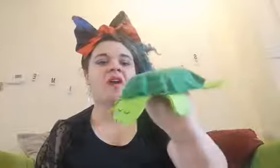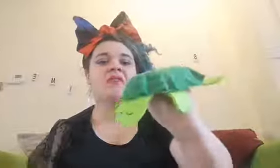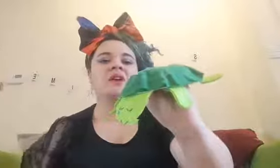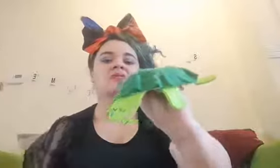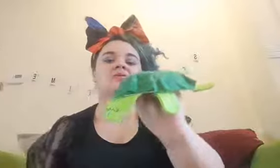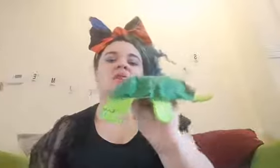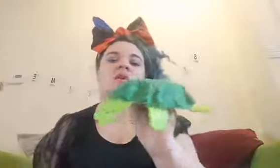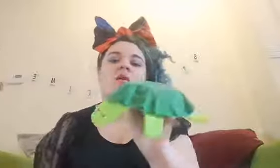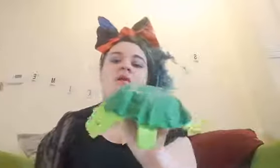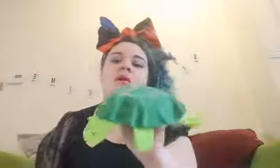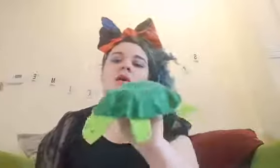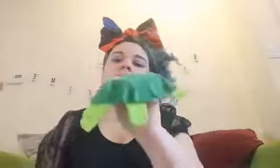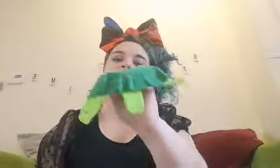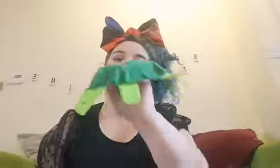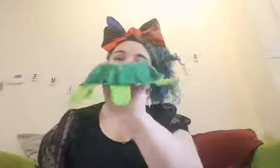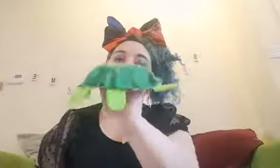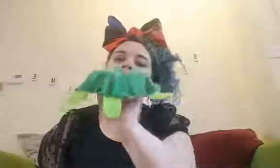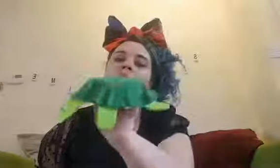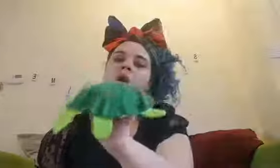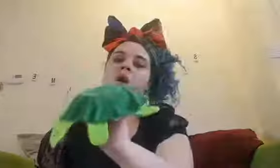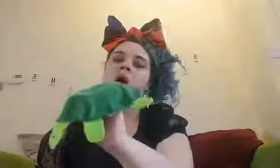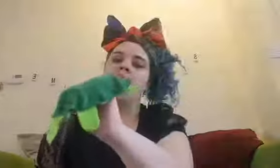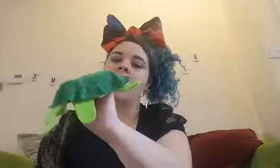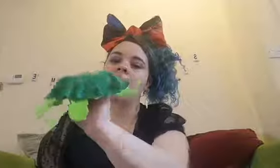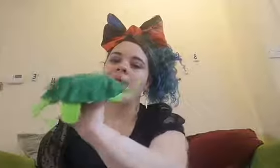very slow. Oh.